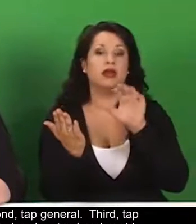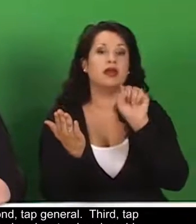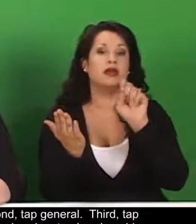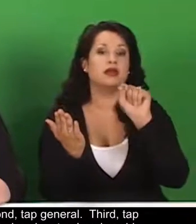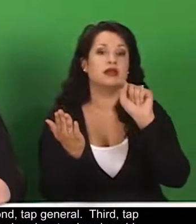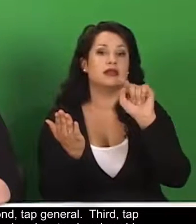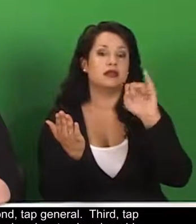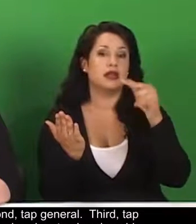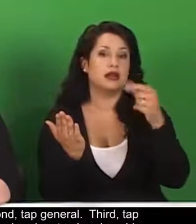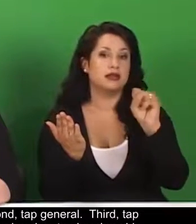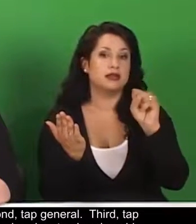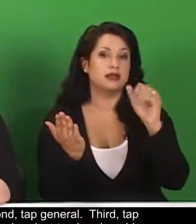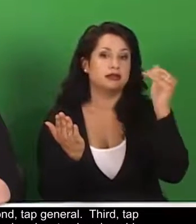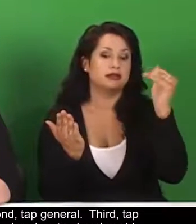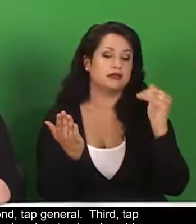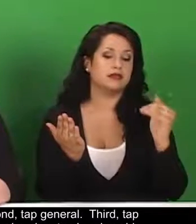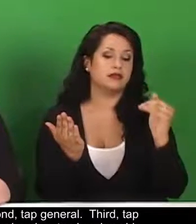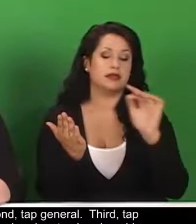Second, tap General.